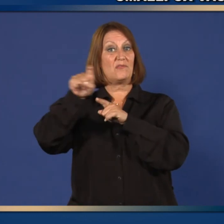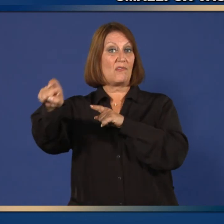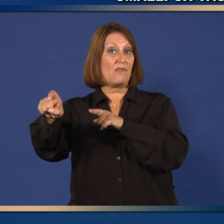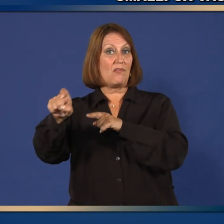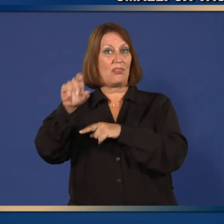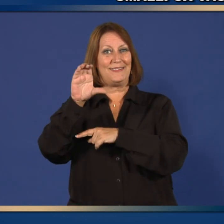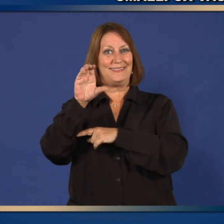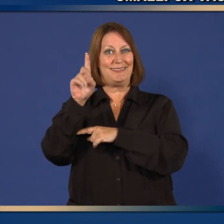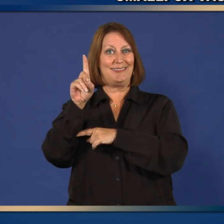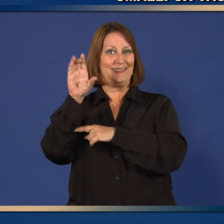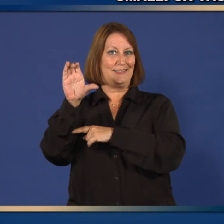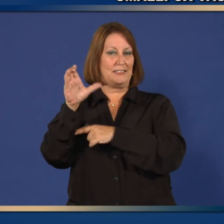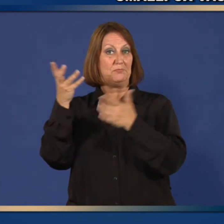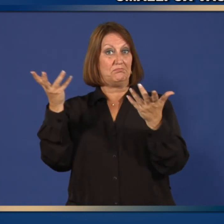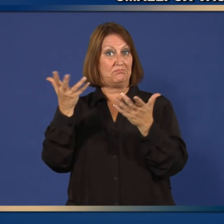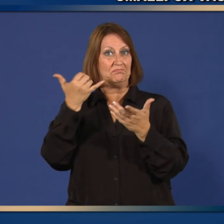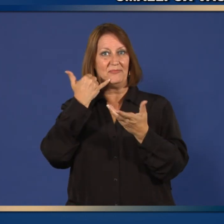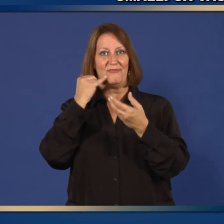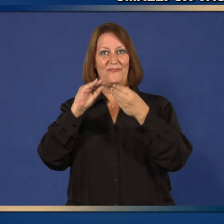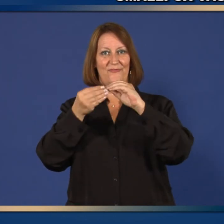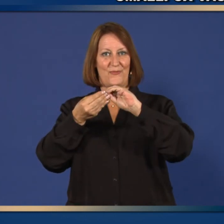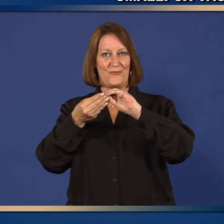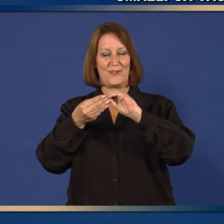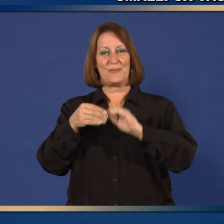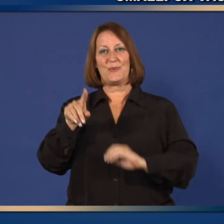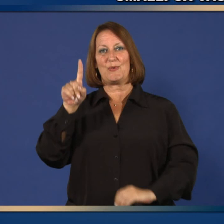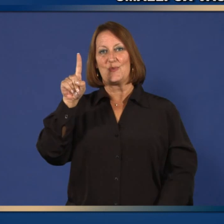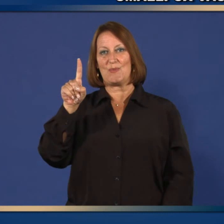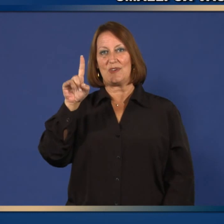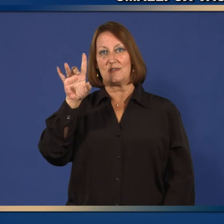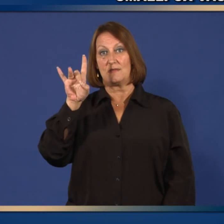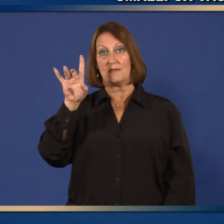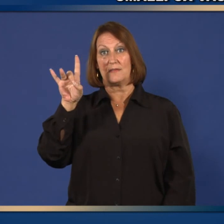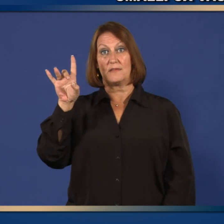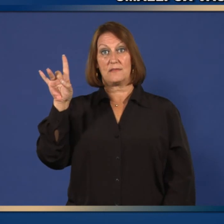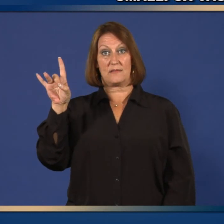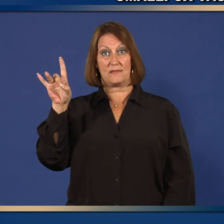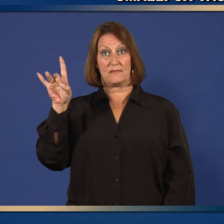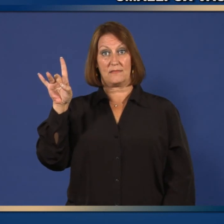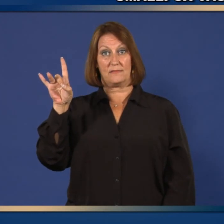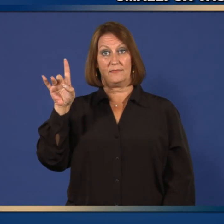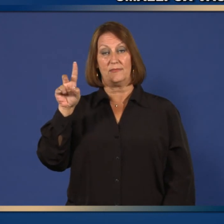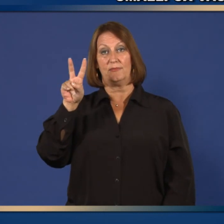Contact the CDC. Call